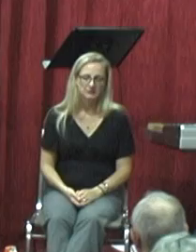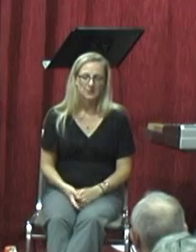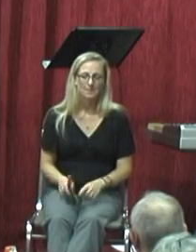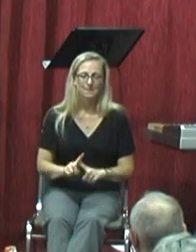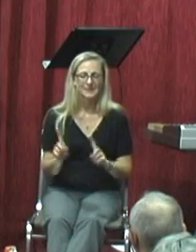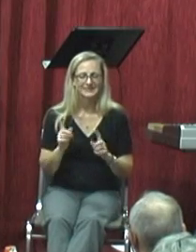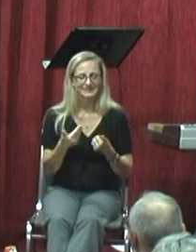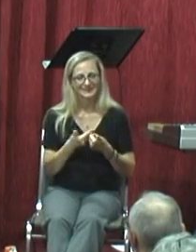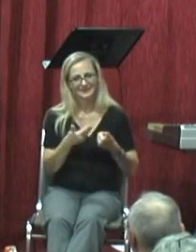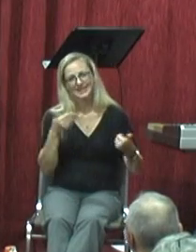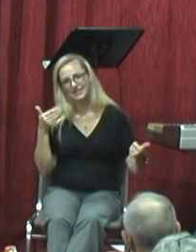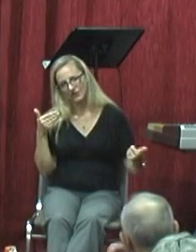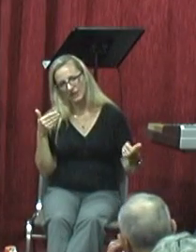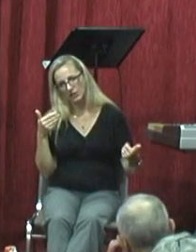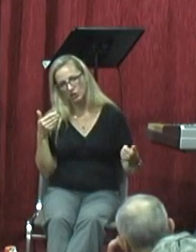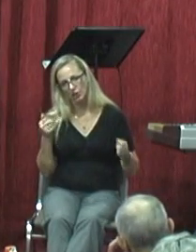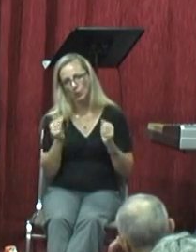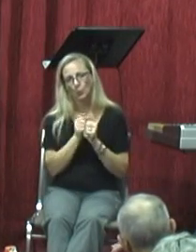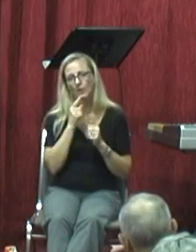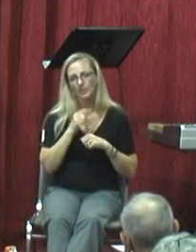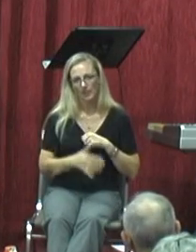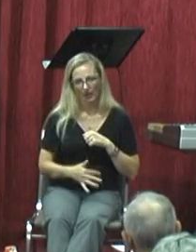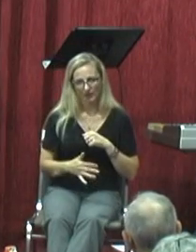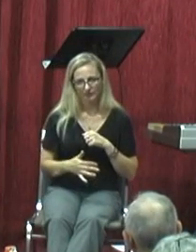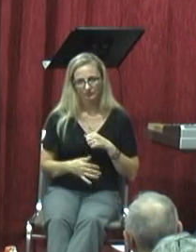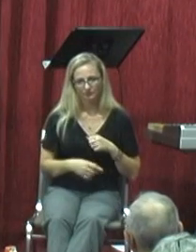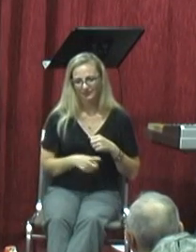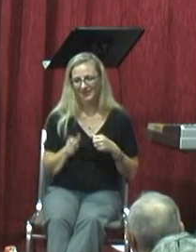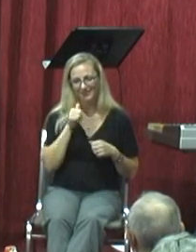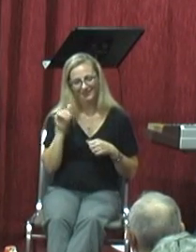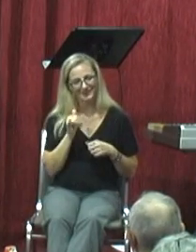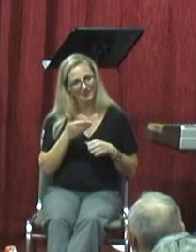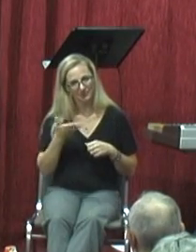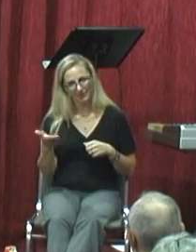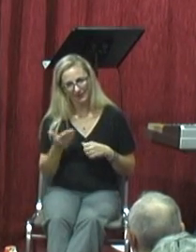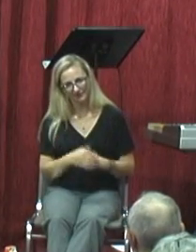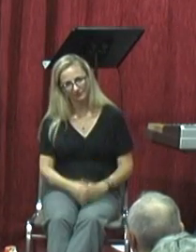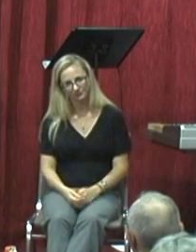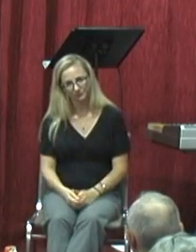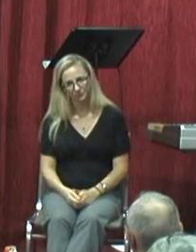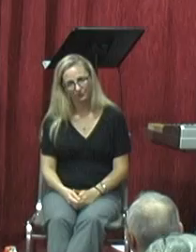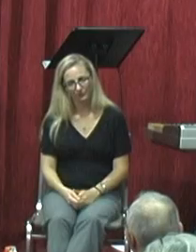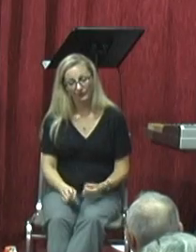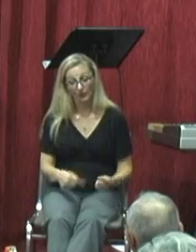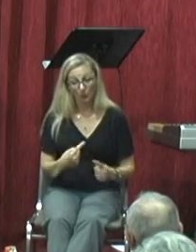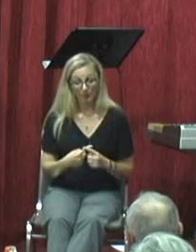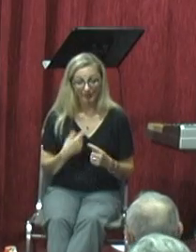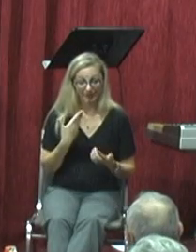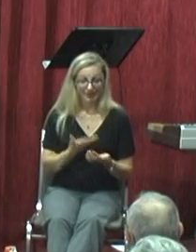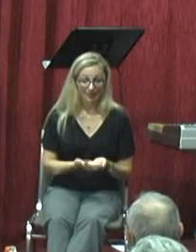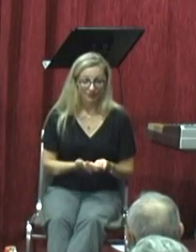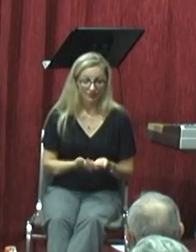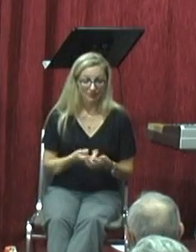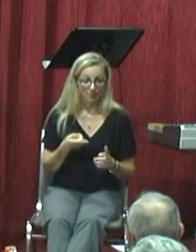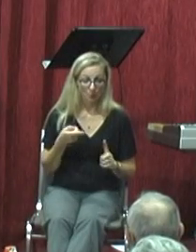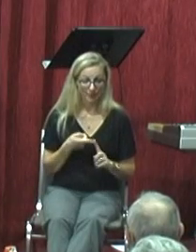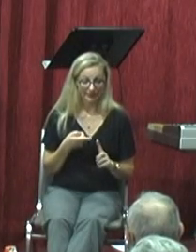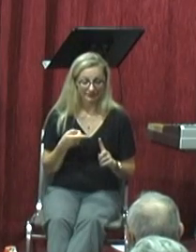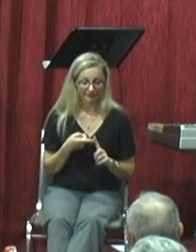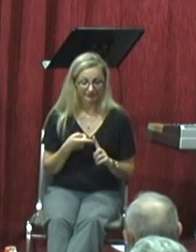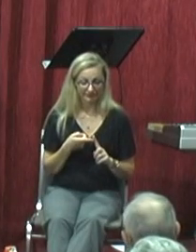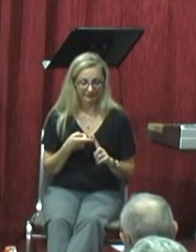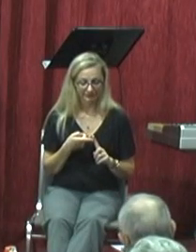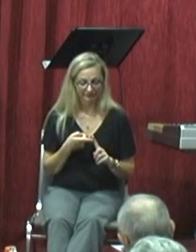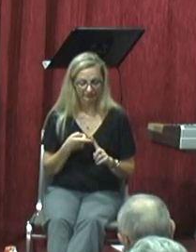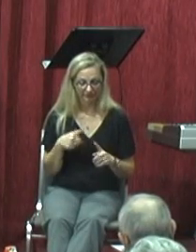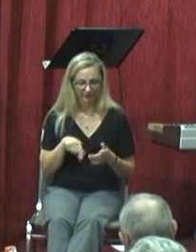with blood. Okay? They're not the same thing. So when I got to this point in my study this week, my reaction